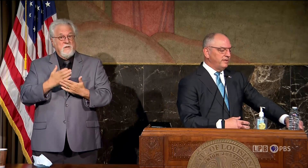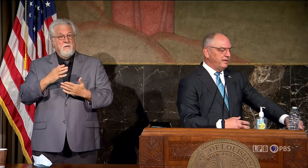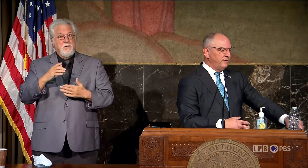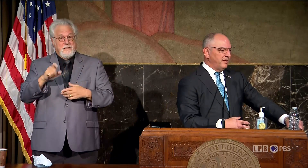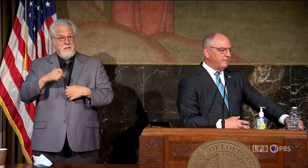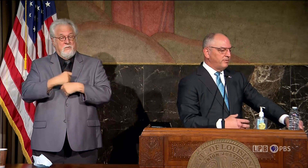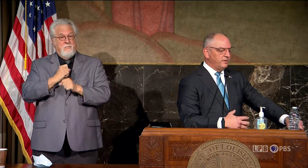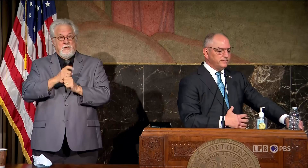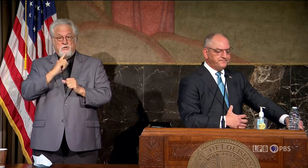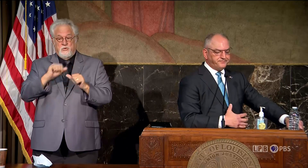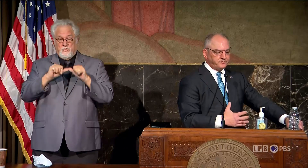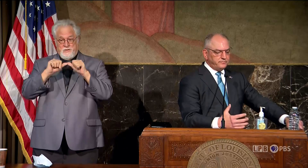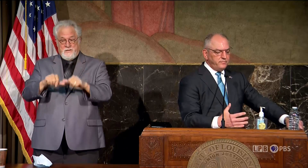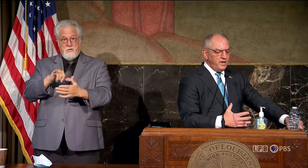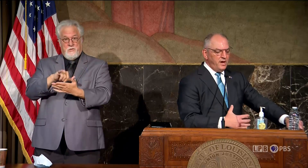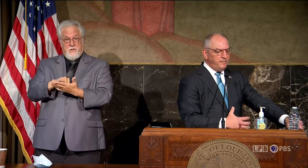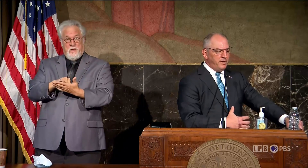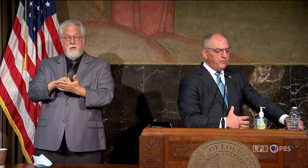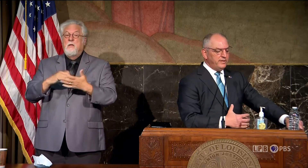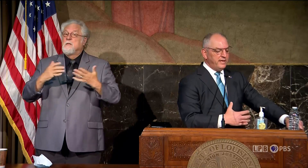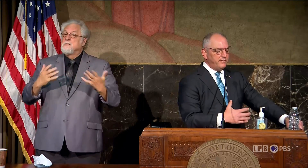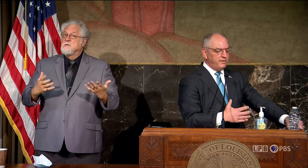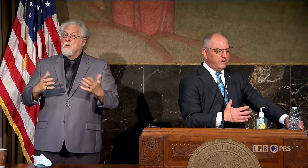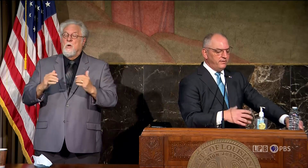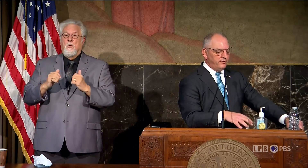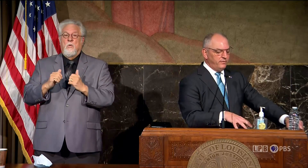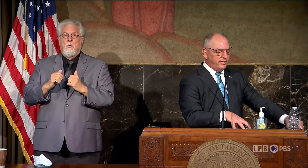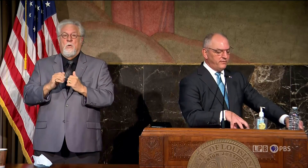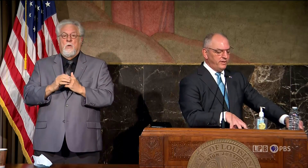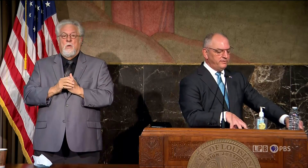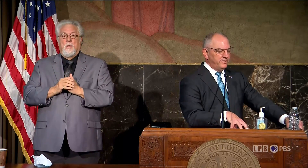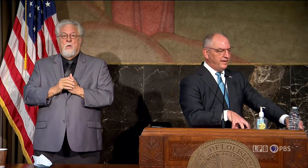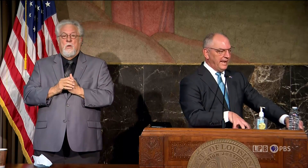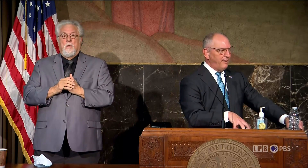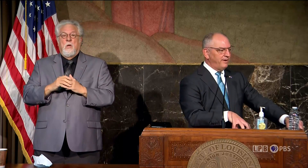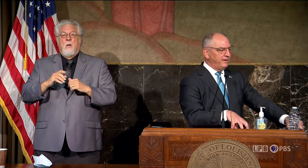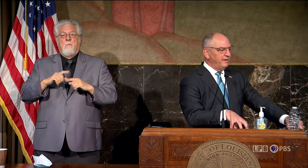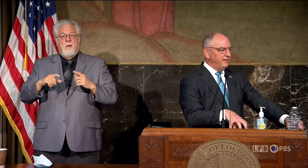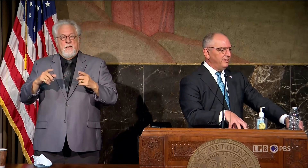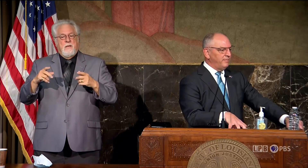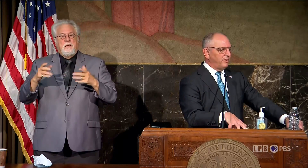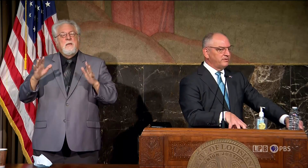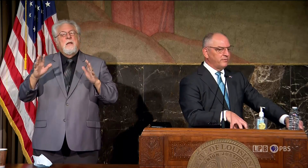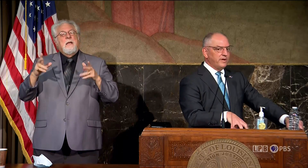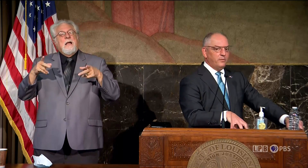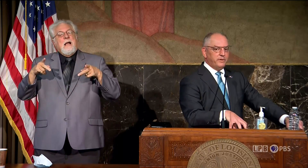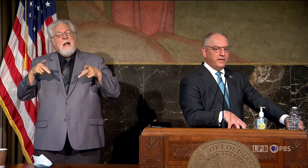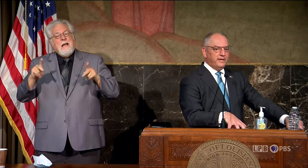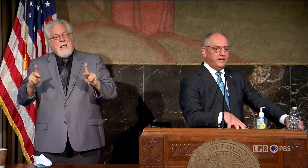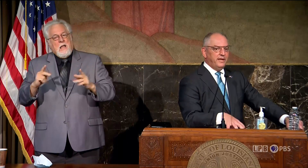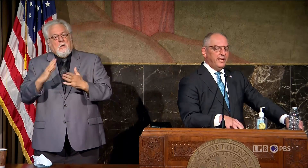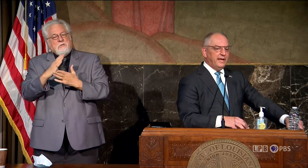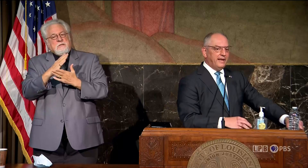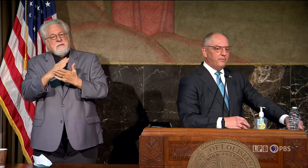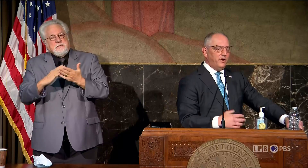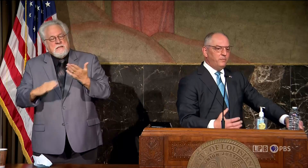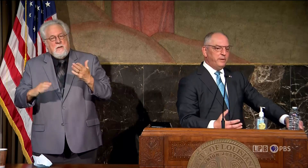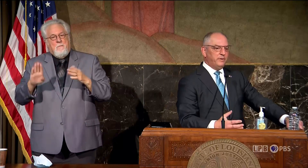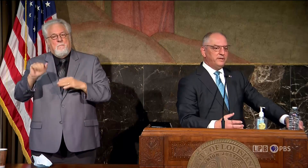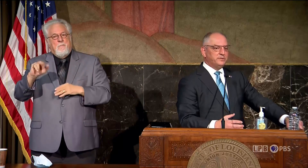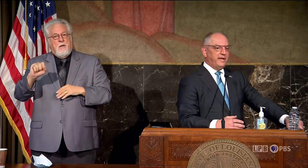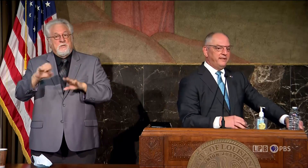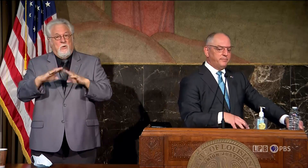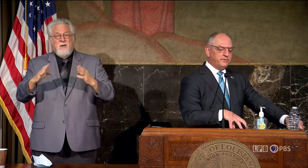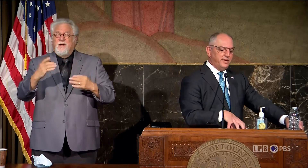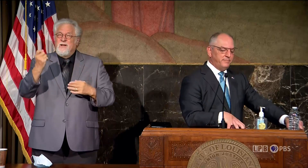that we continue that approach, but within reason, allowing bars to reopen. And I would hope